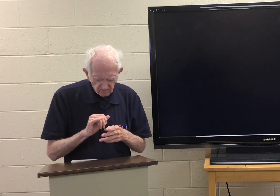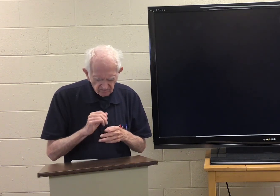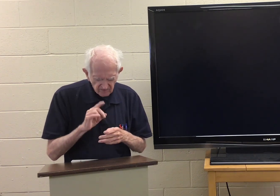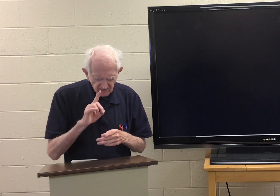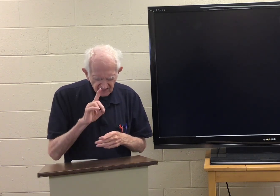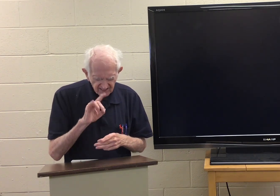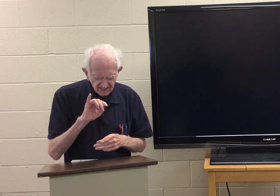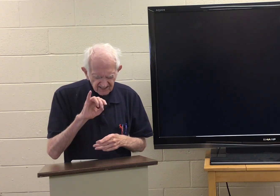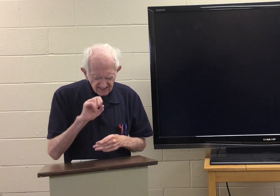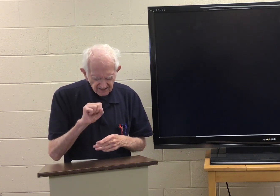that